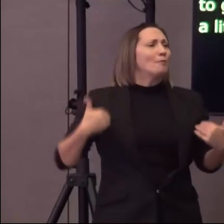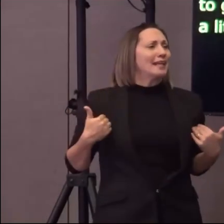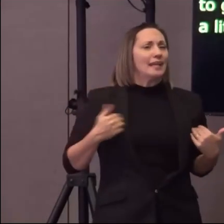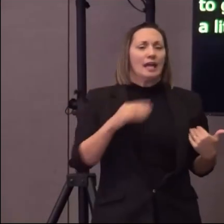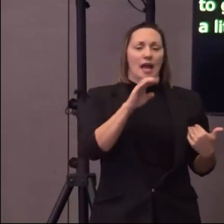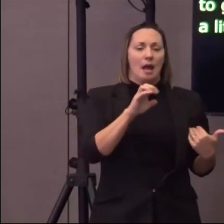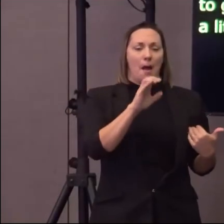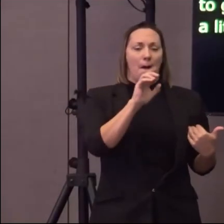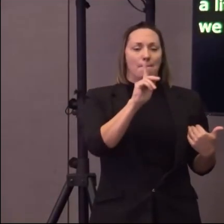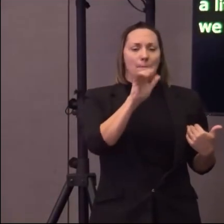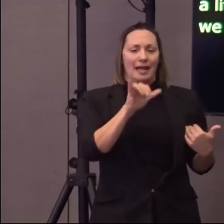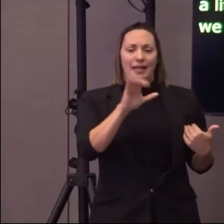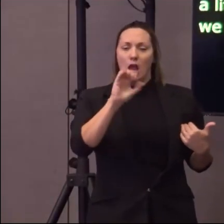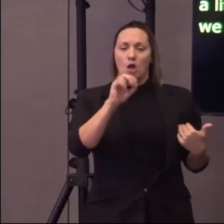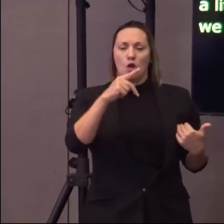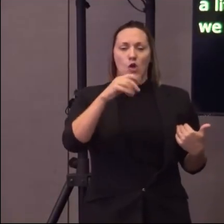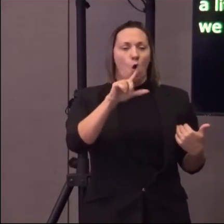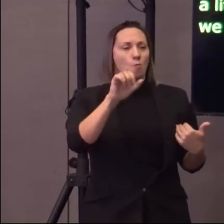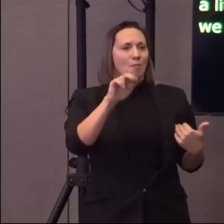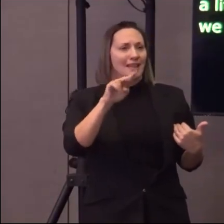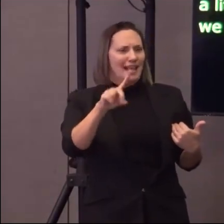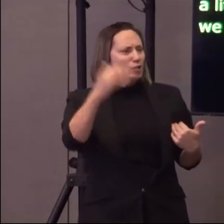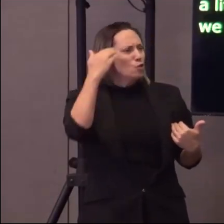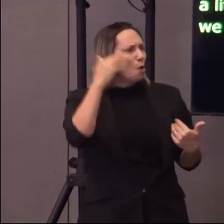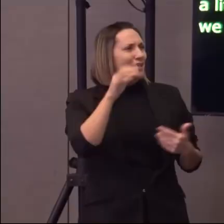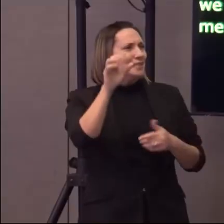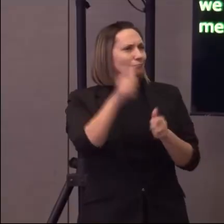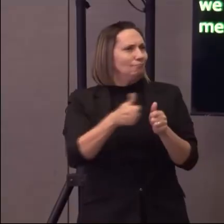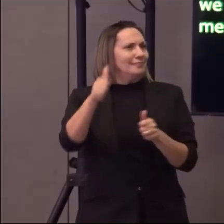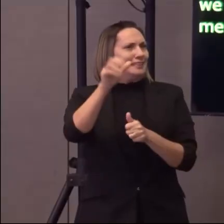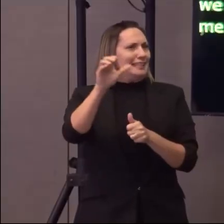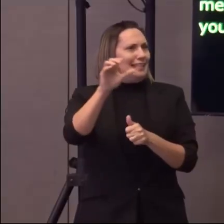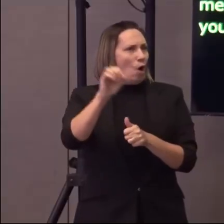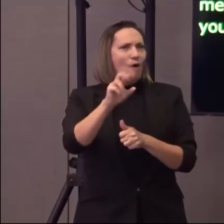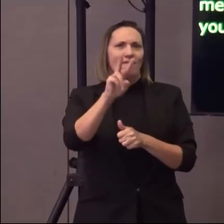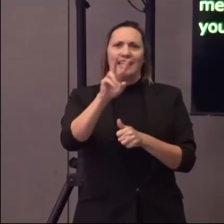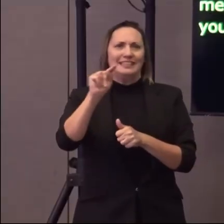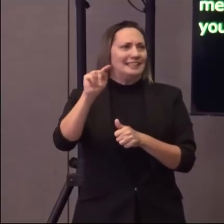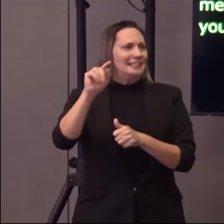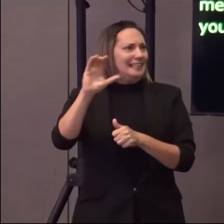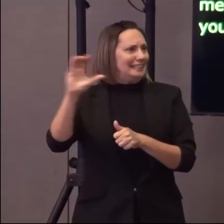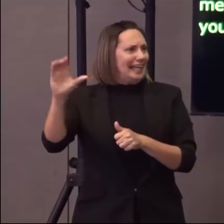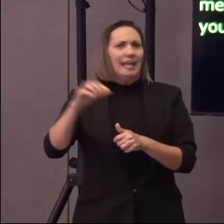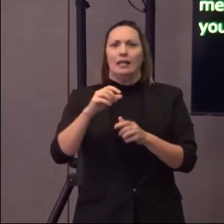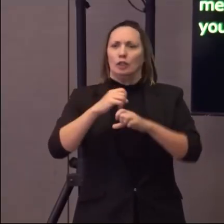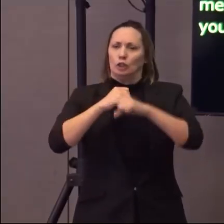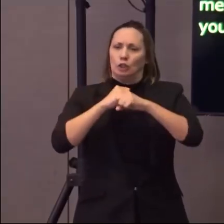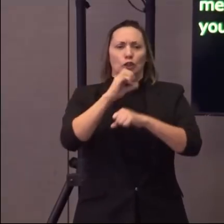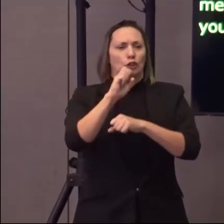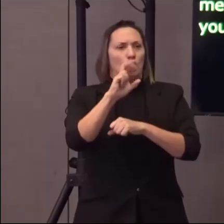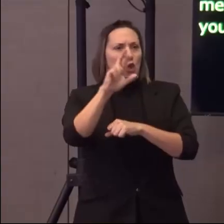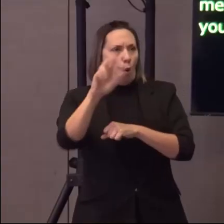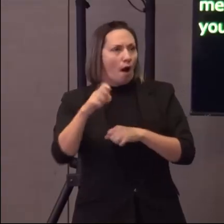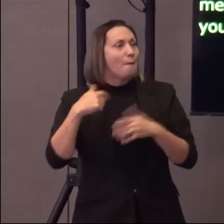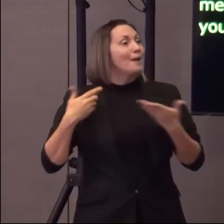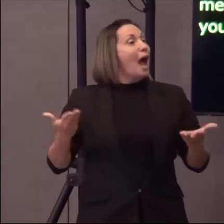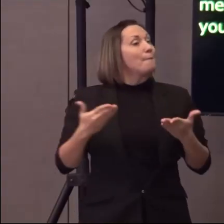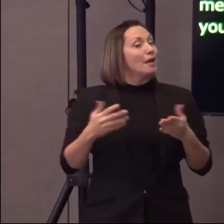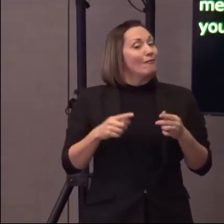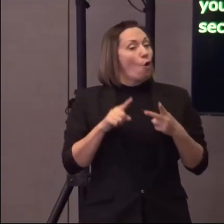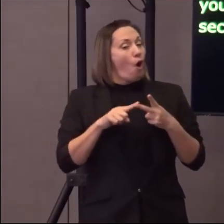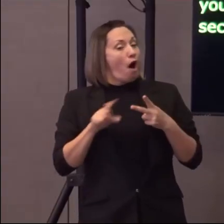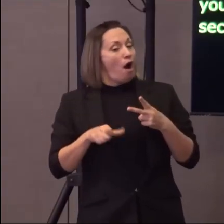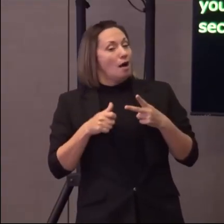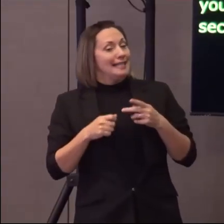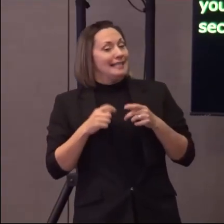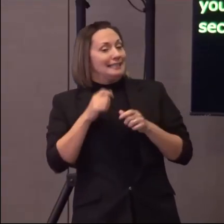I'm Becky Copeland. Most of you know me as the CEO of VTC Secure, but I'm actually here today to represent our sister company,